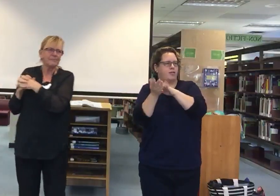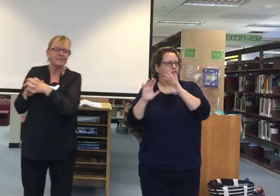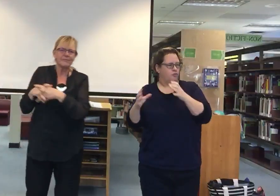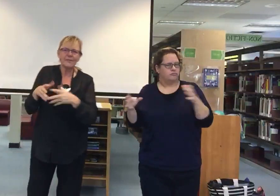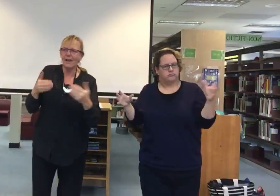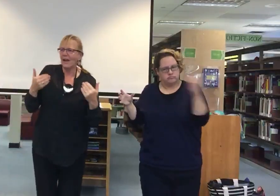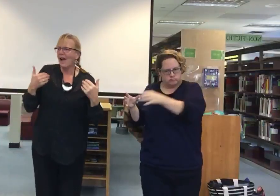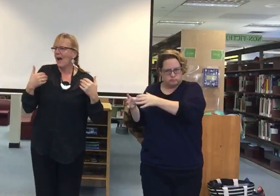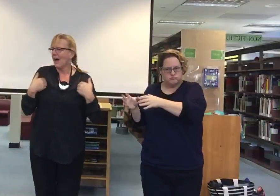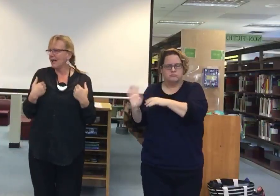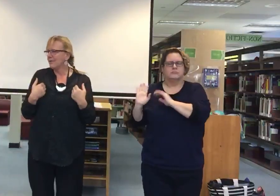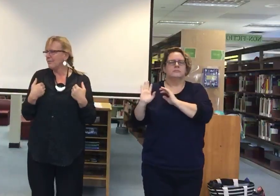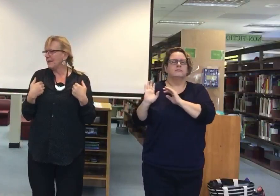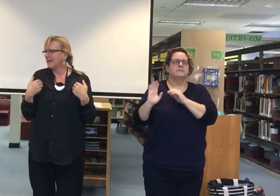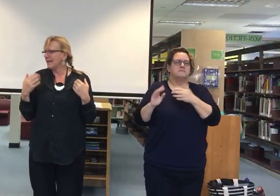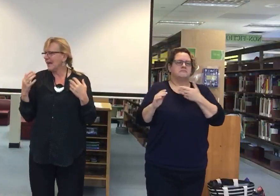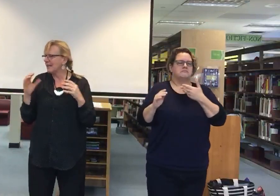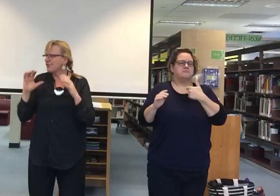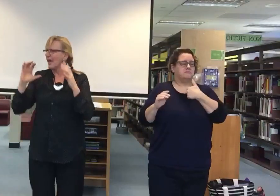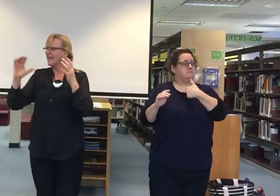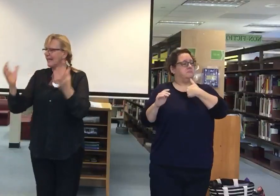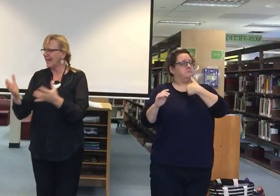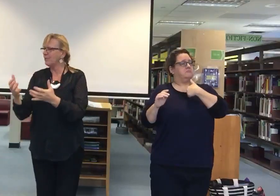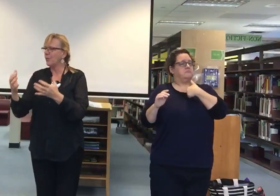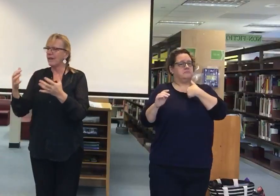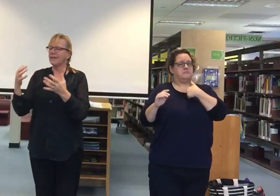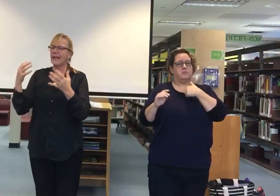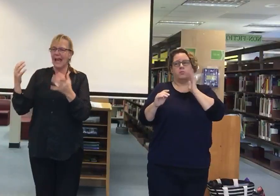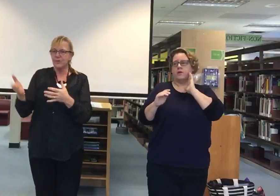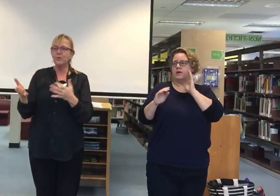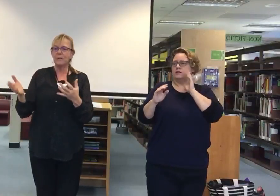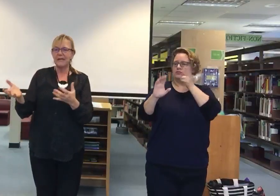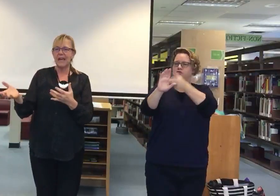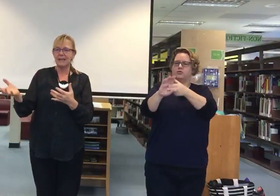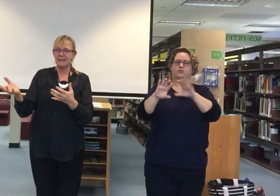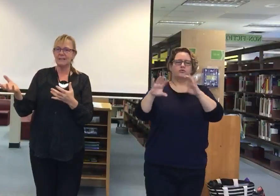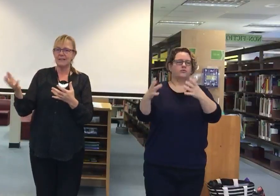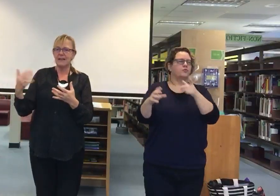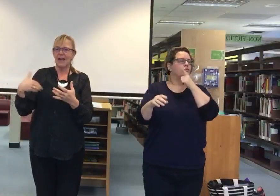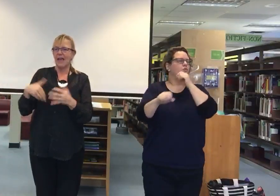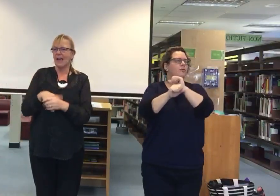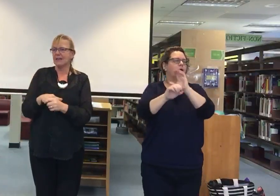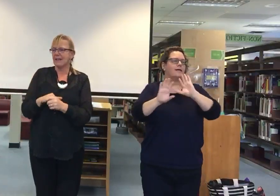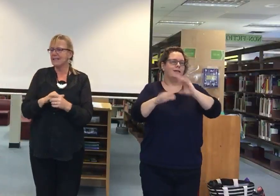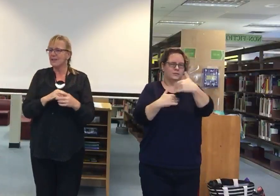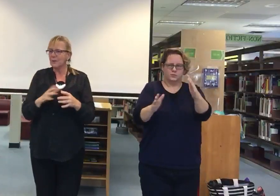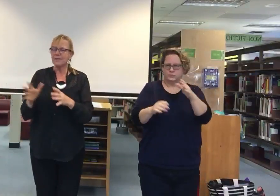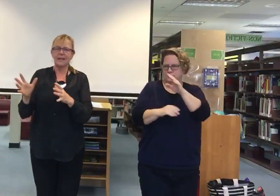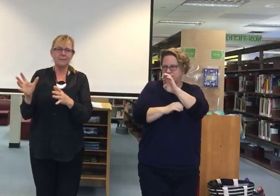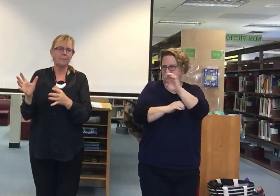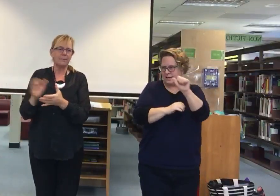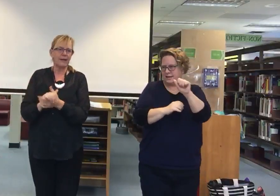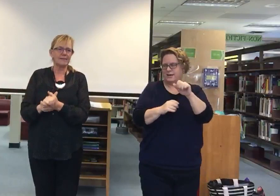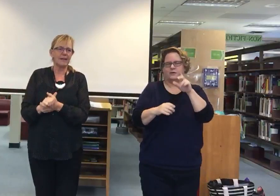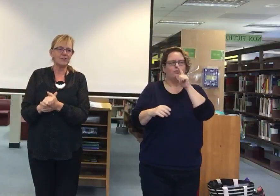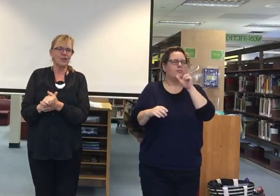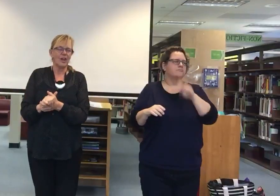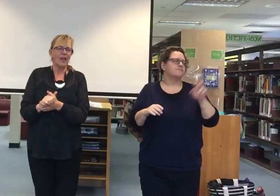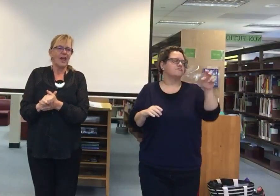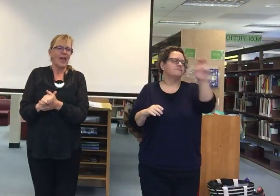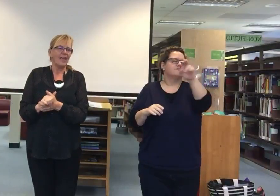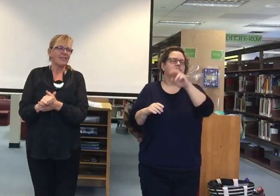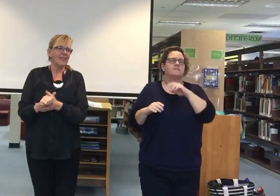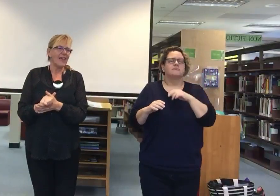them. I would be kind of chatting then with classroom EAs and itinerant type and